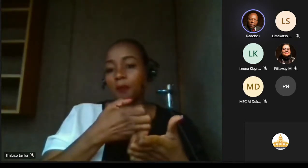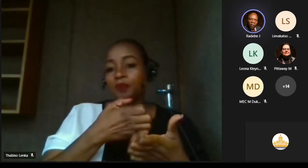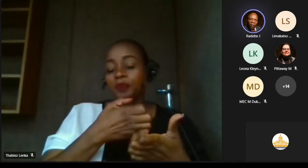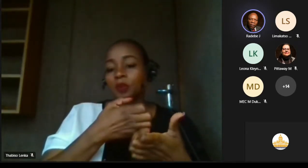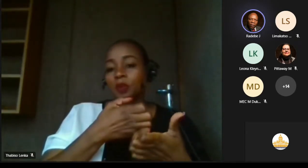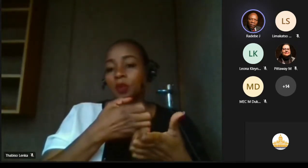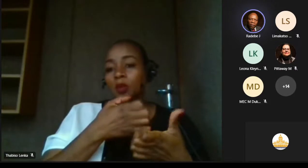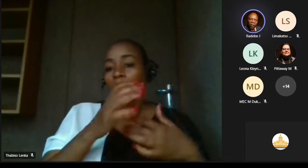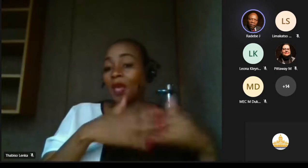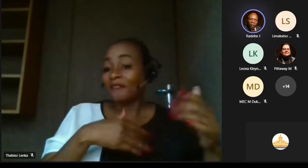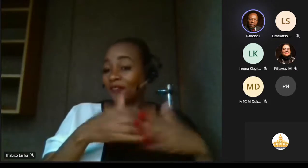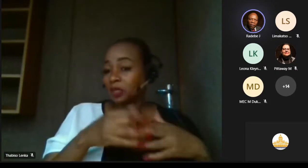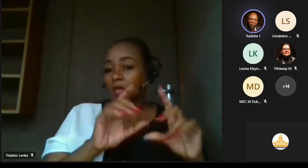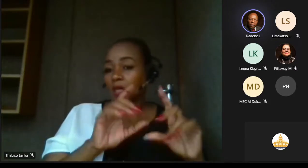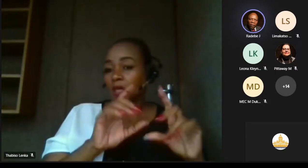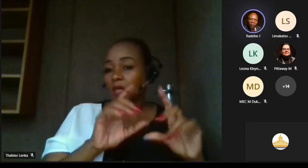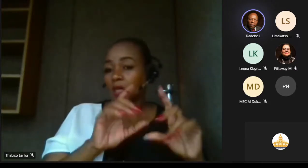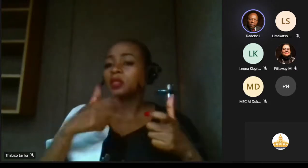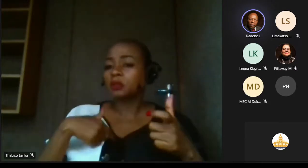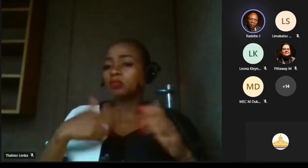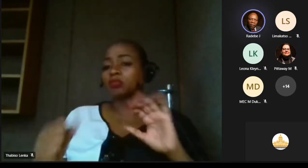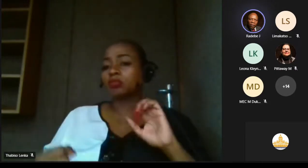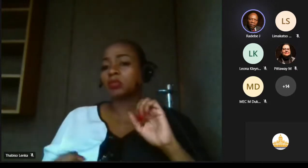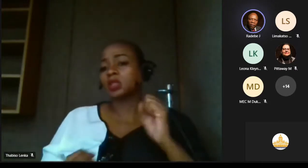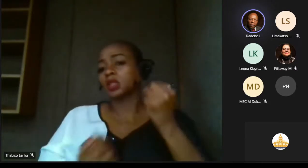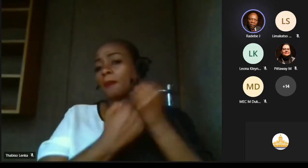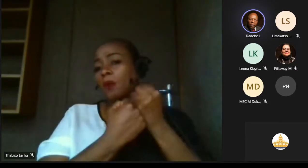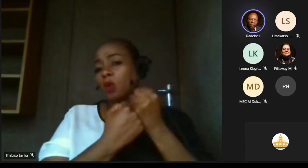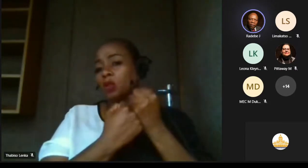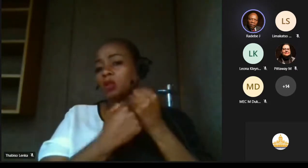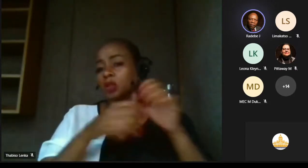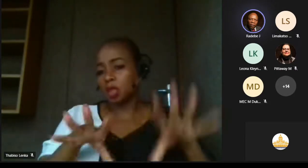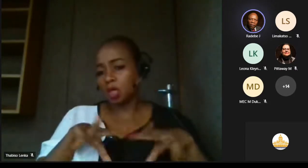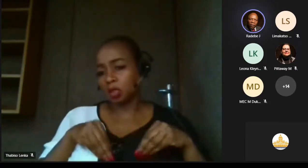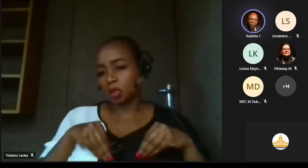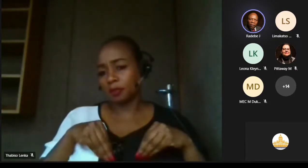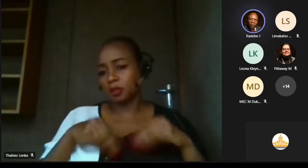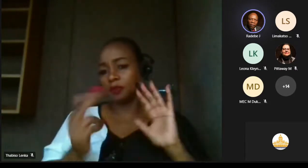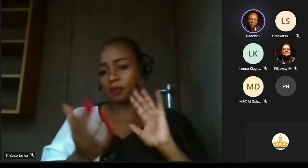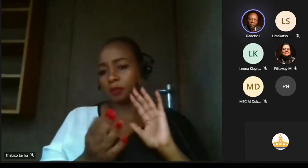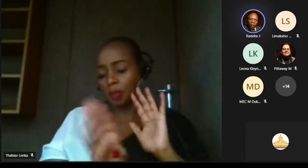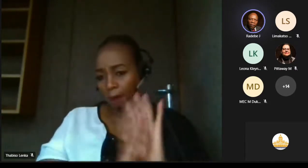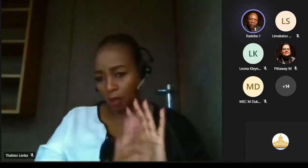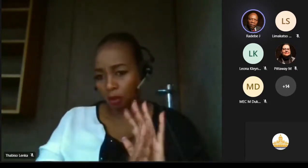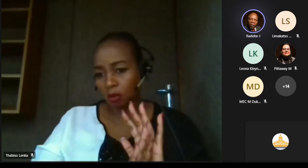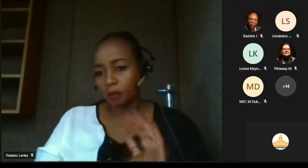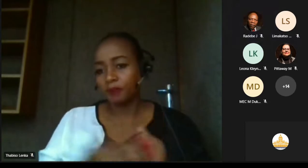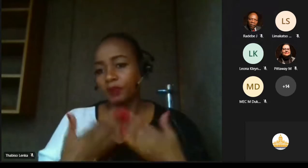committee voted, Speaker, in favor of the bill. Thank you.